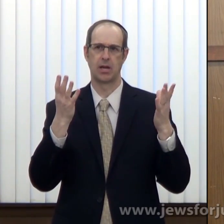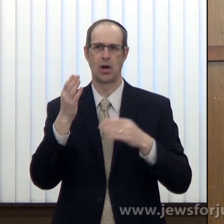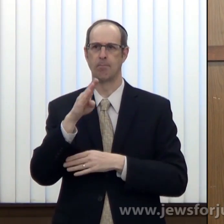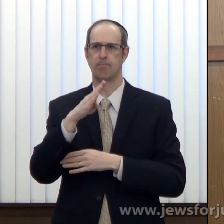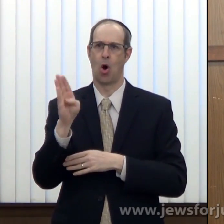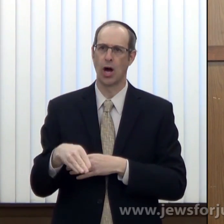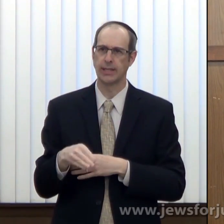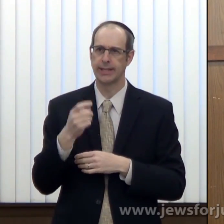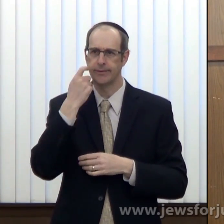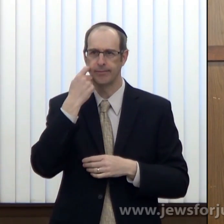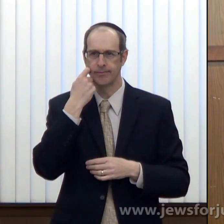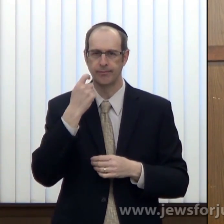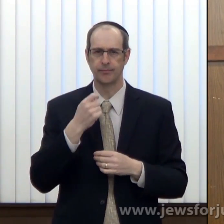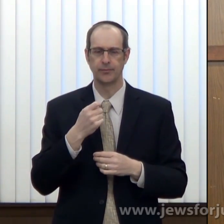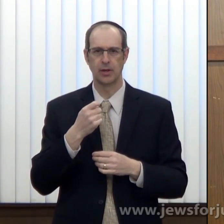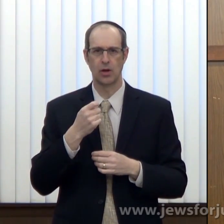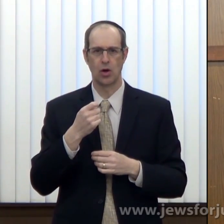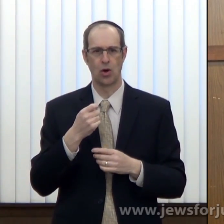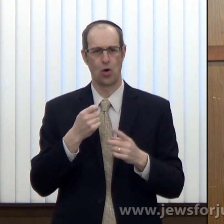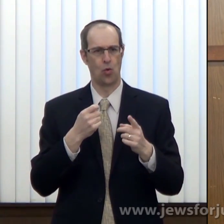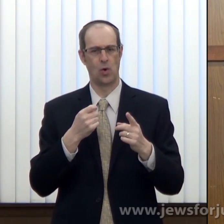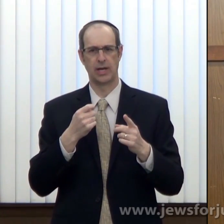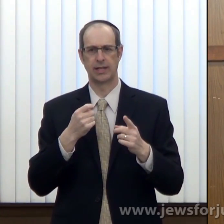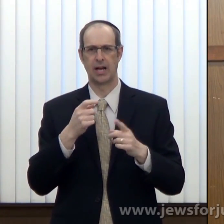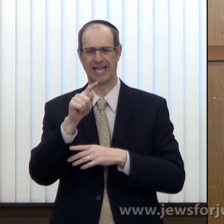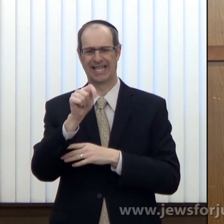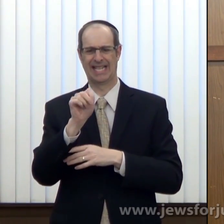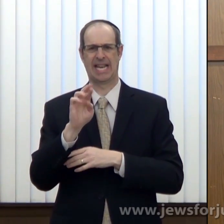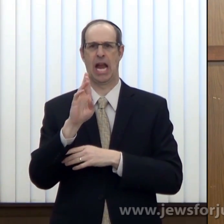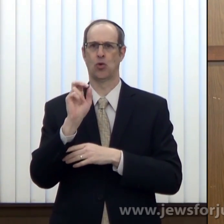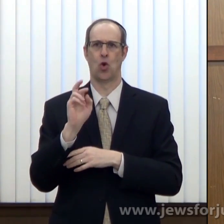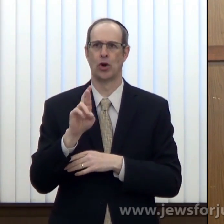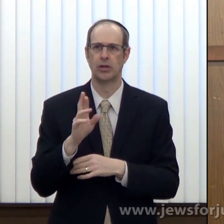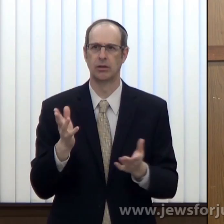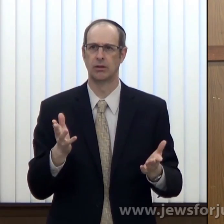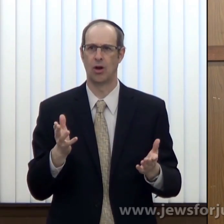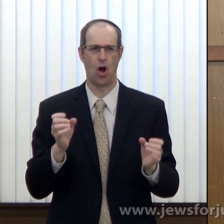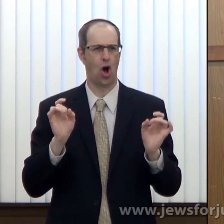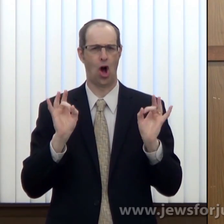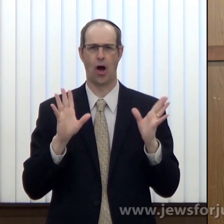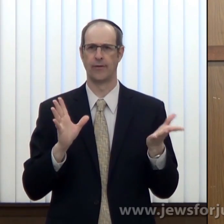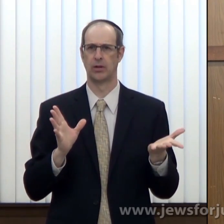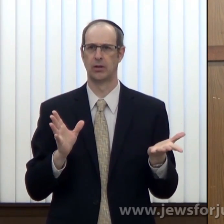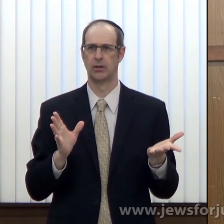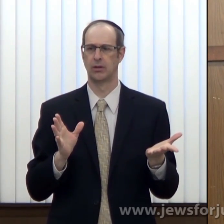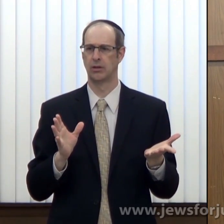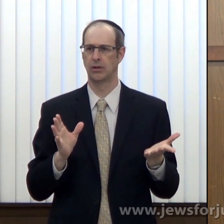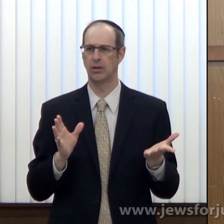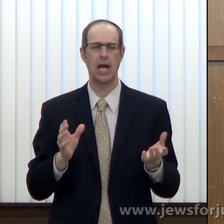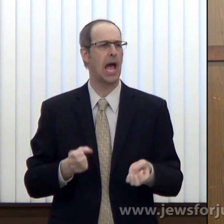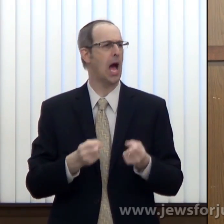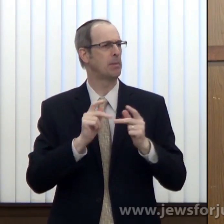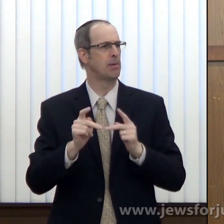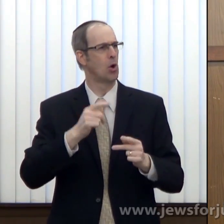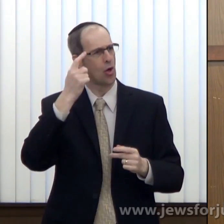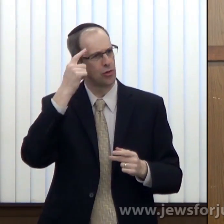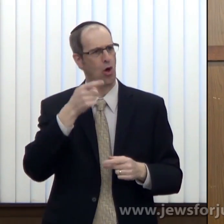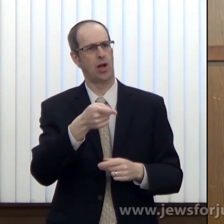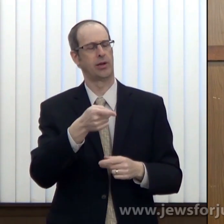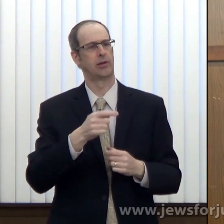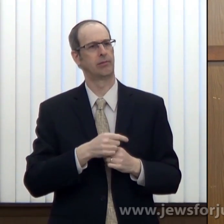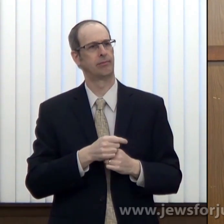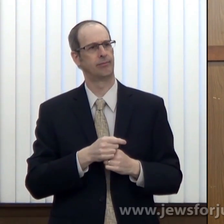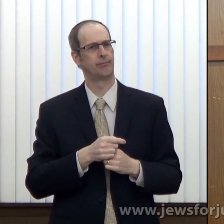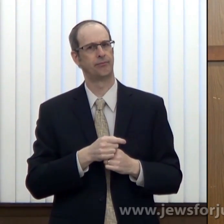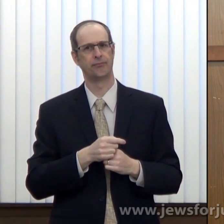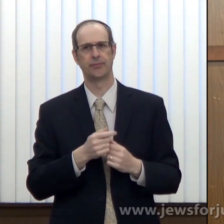Boston was an act of terror? How many people thought the terrible bombing in Boston was